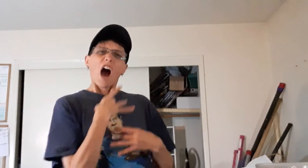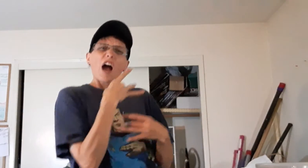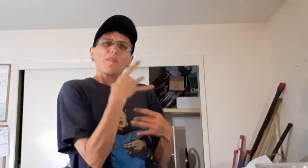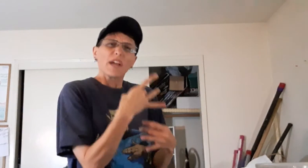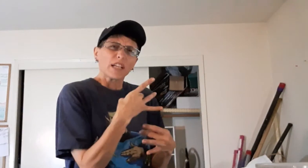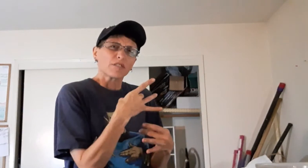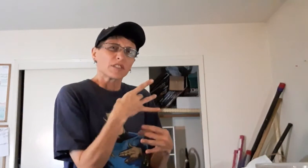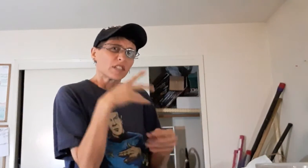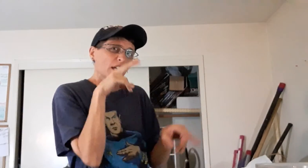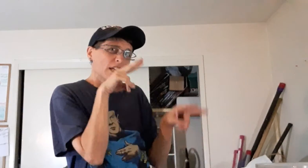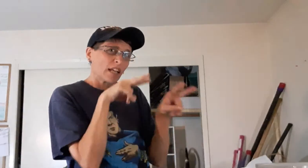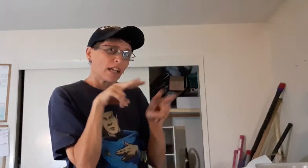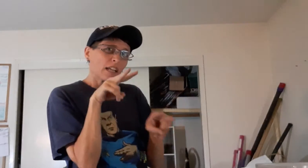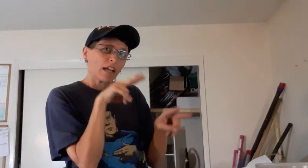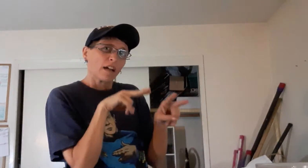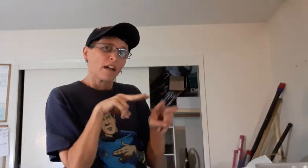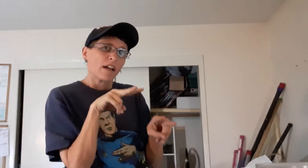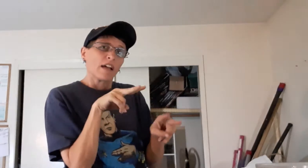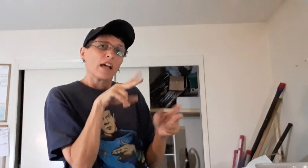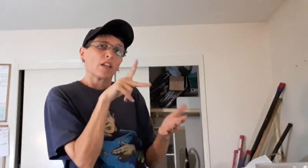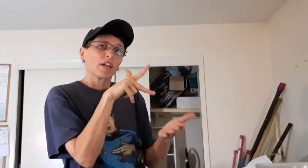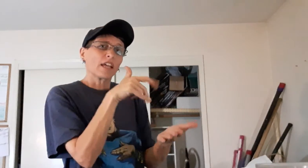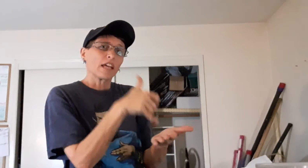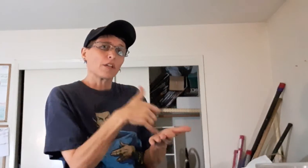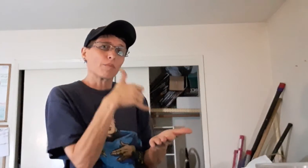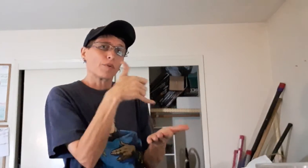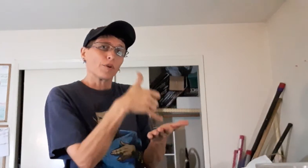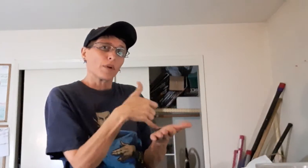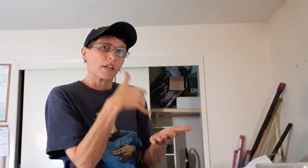I'm interested in looking into brewing.